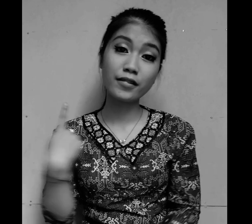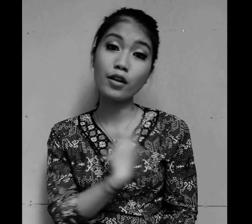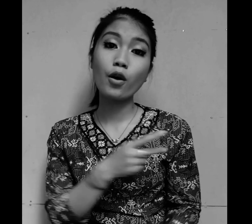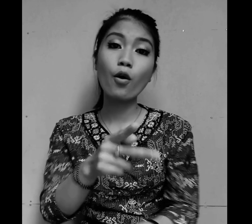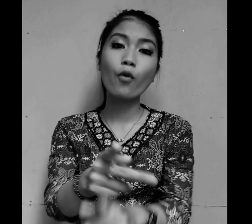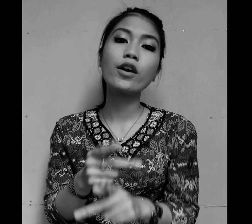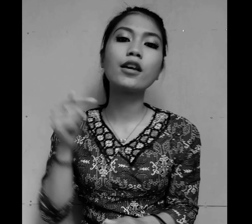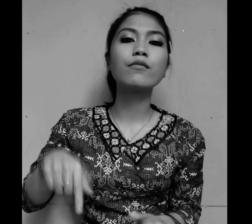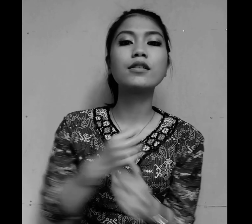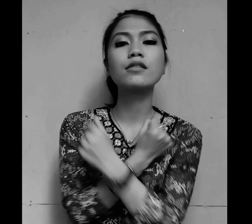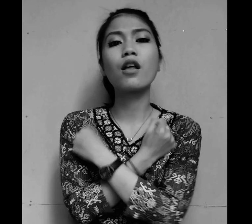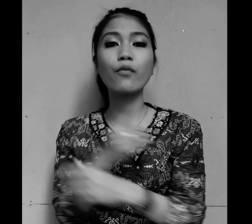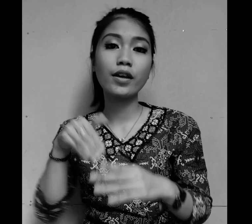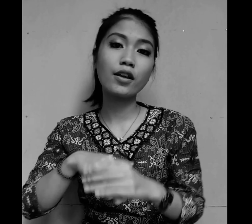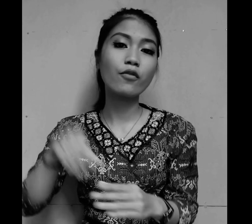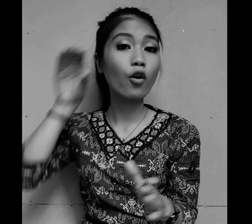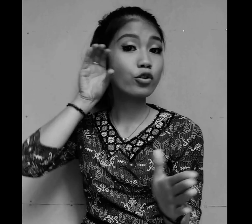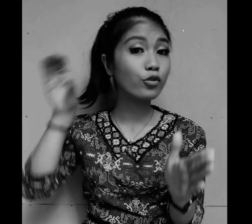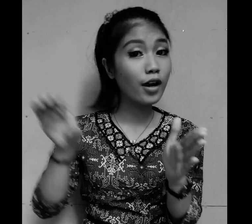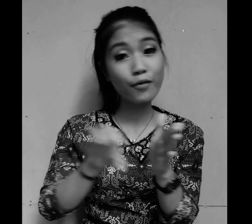die. We keep this love in a photograph.